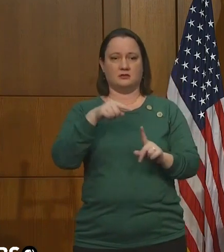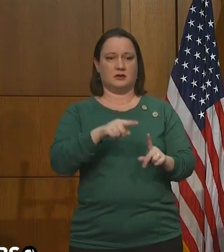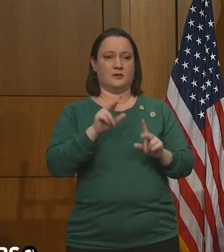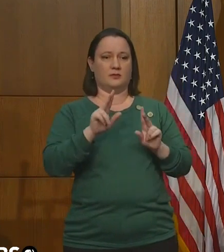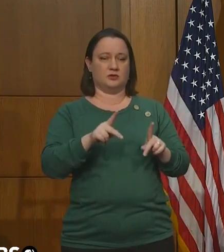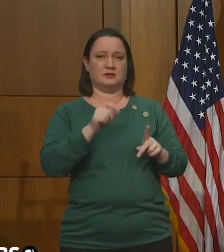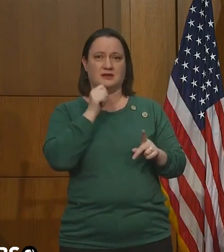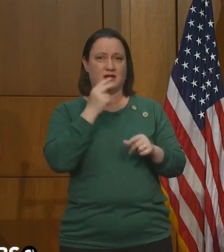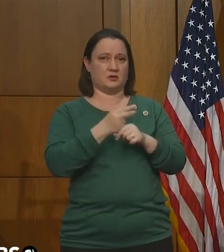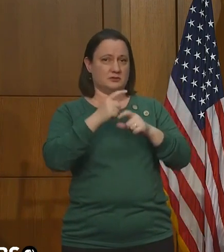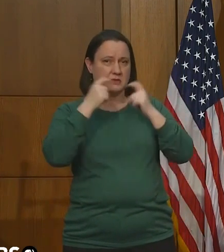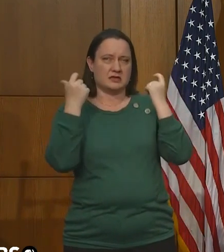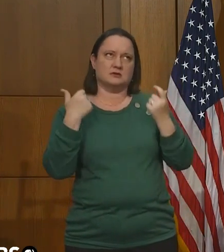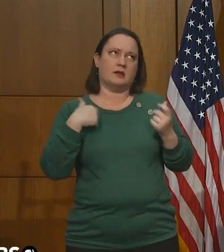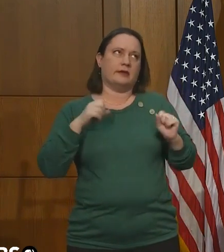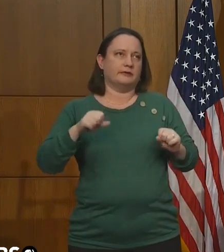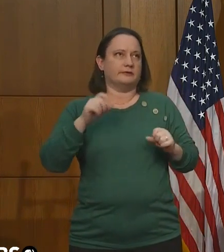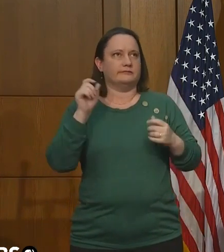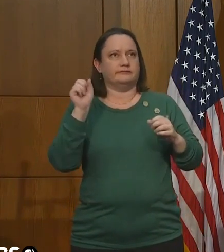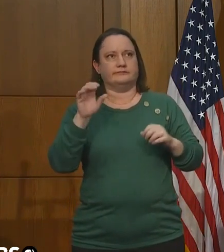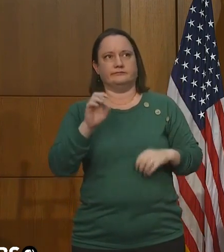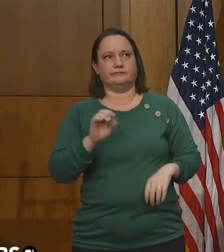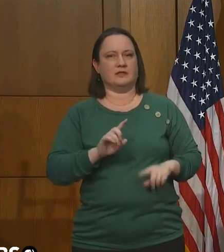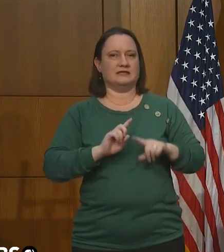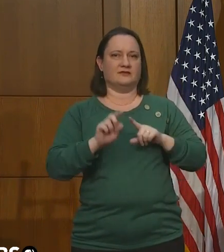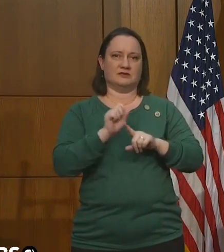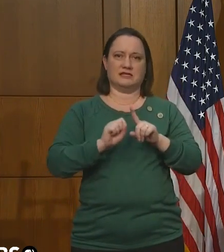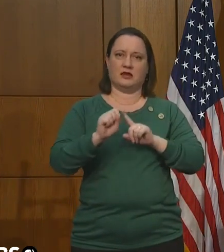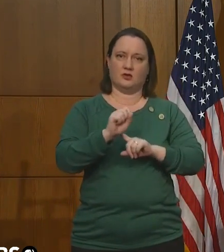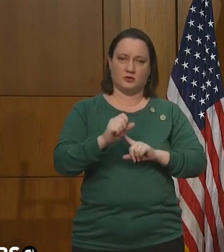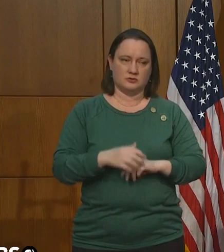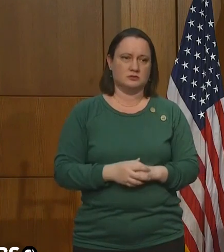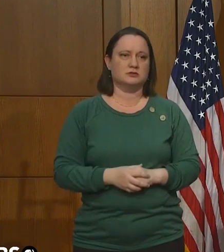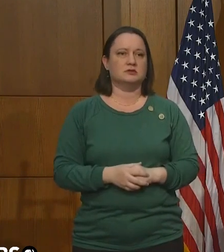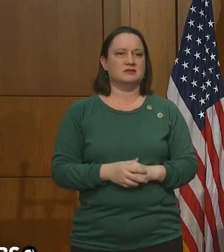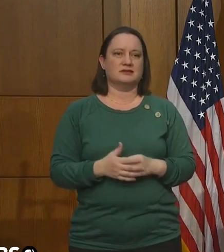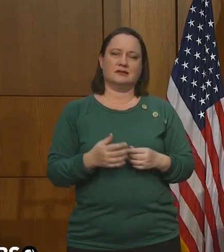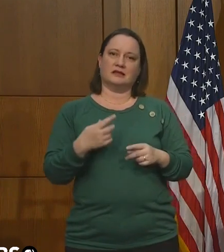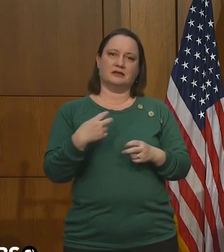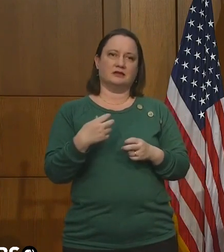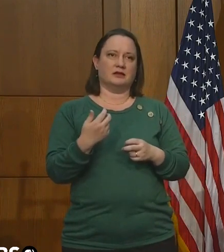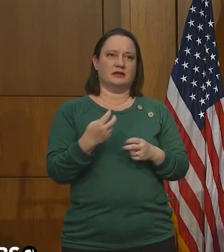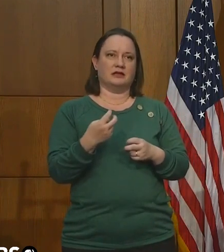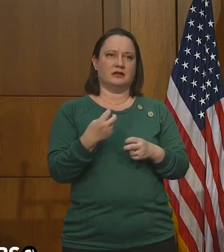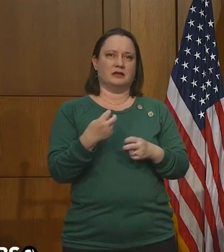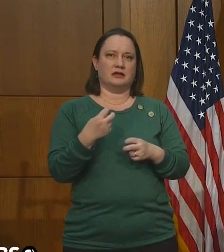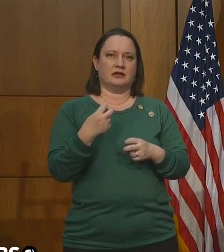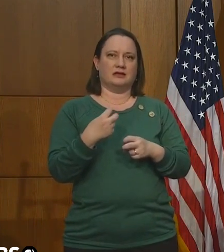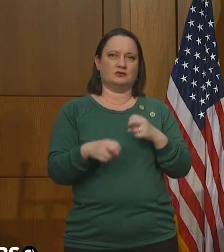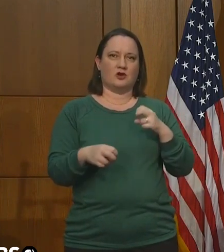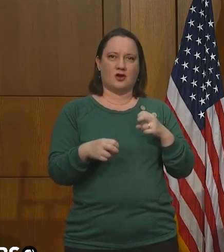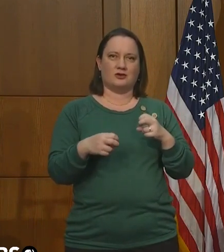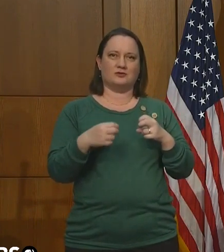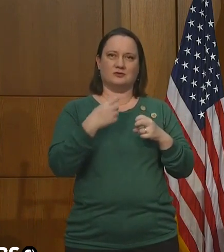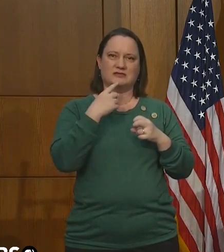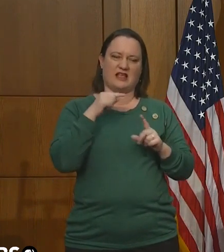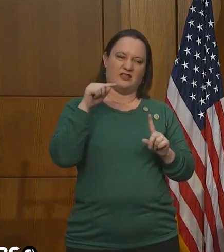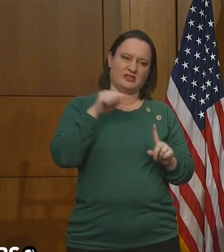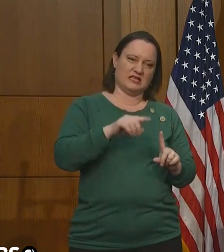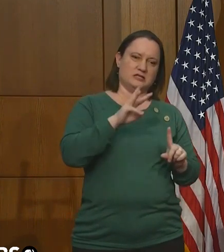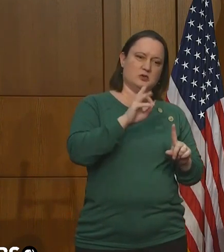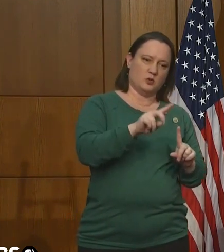I could give you all kinds of scenarios, and I think it's very difficult to draw the line anywhere in particular. But I would just encourage